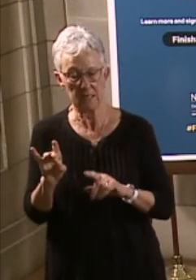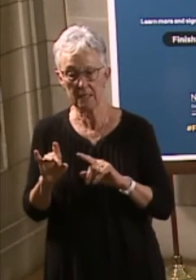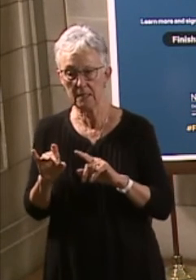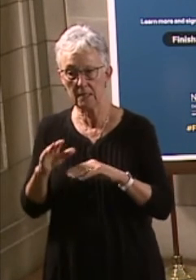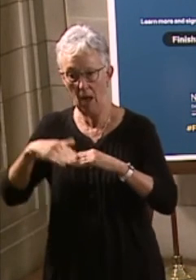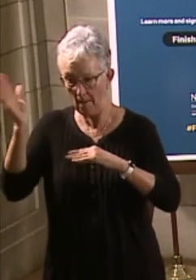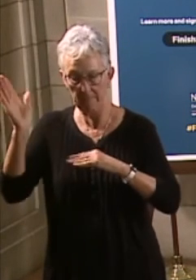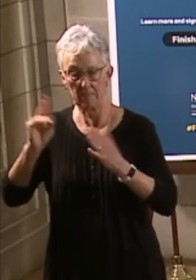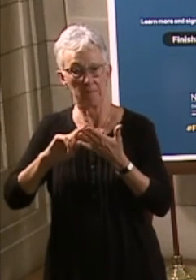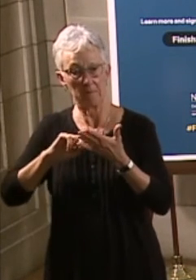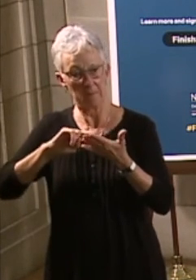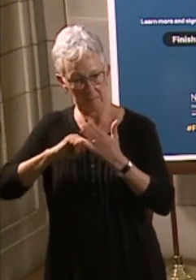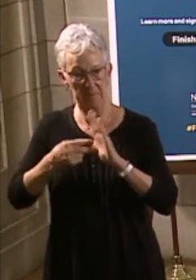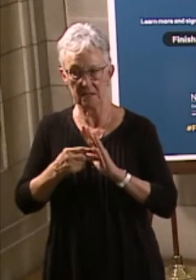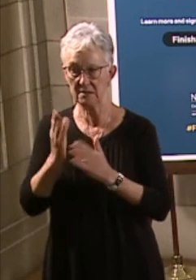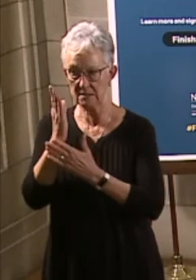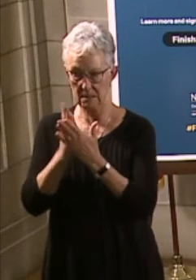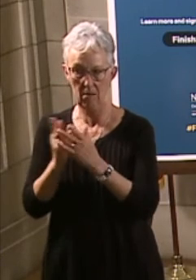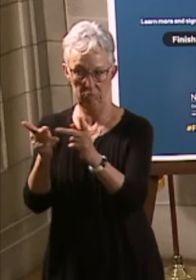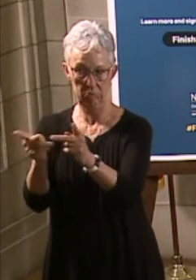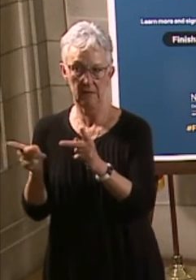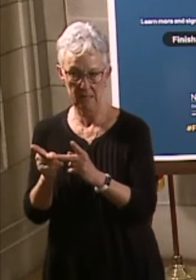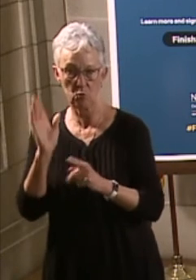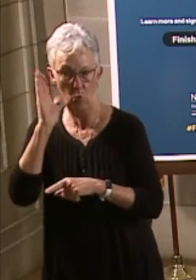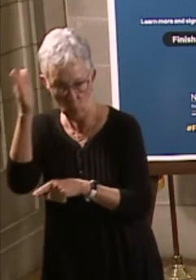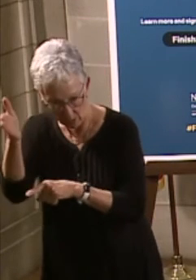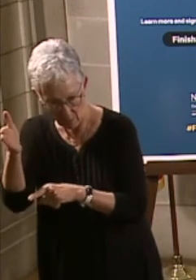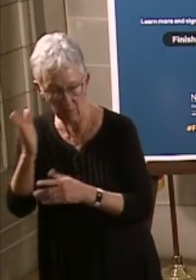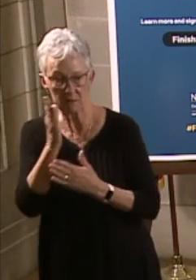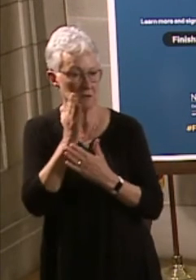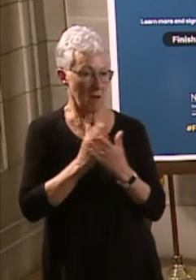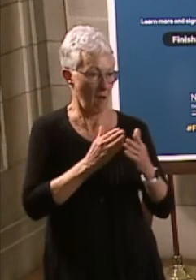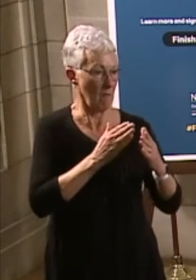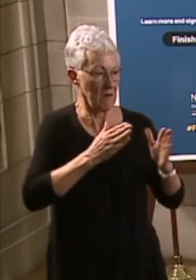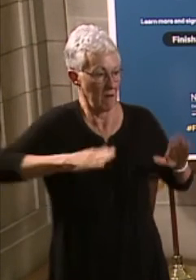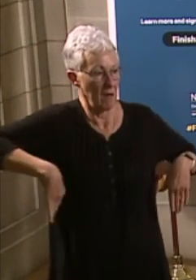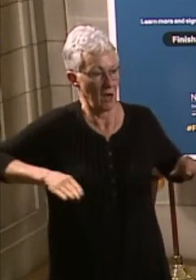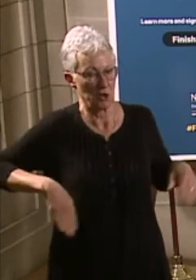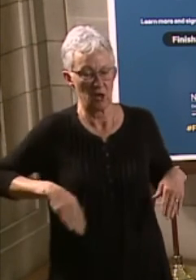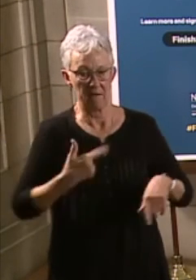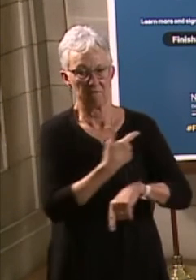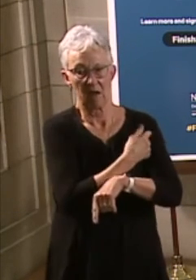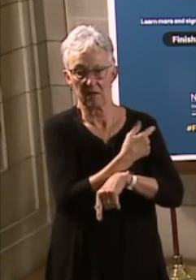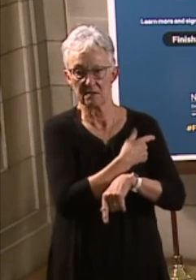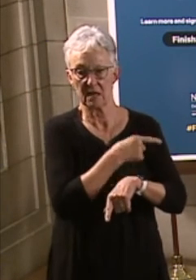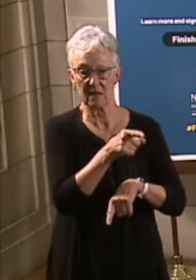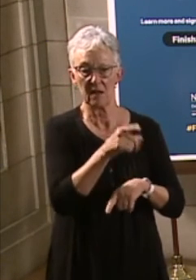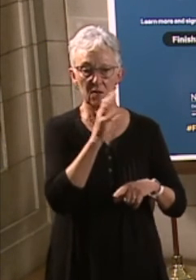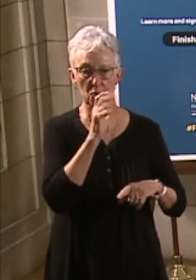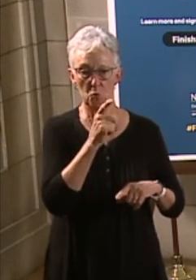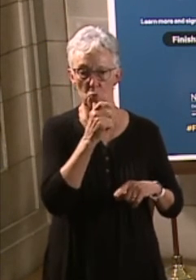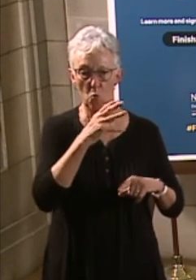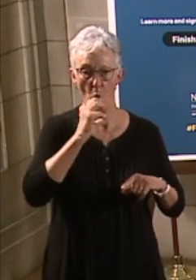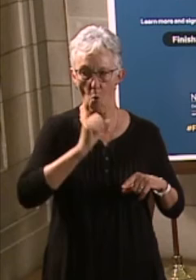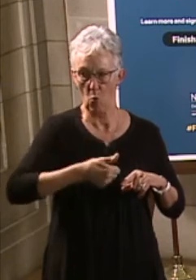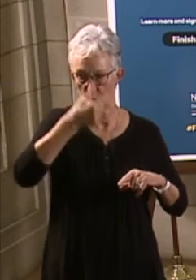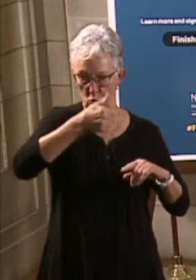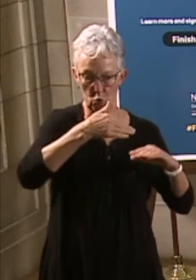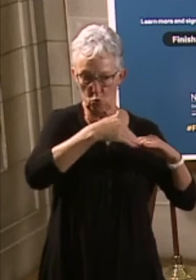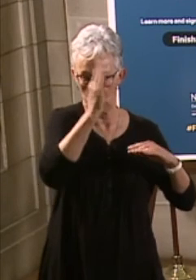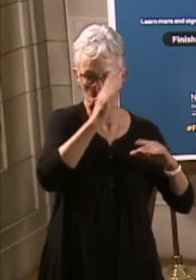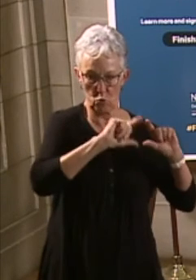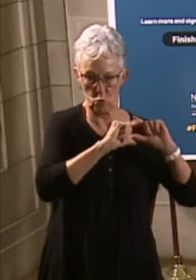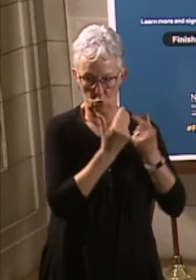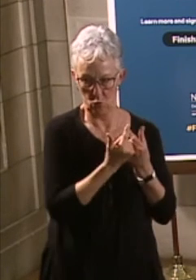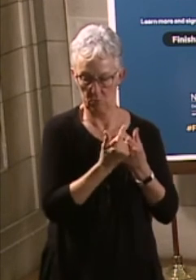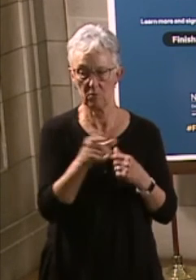out there, and that will be the case at all the pharmacies for the federal program, that they'll be doing 18 years old and up. So you can check